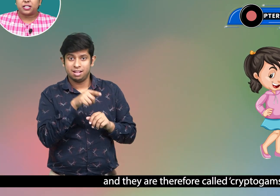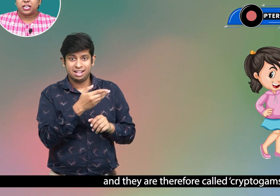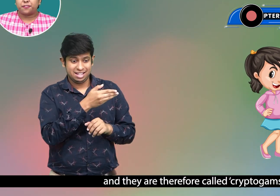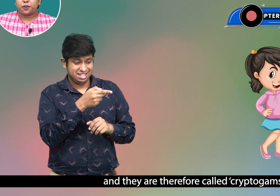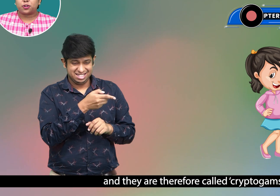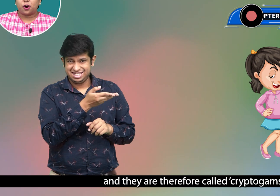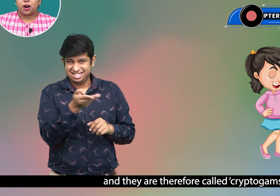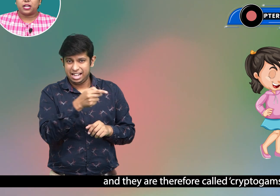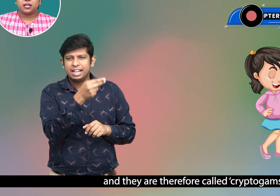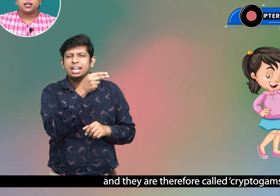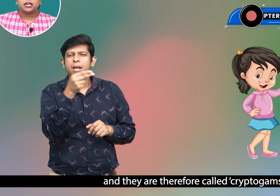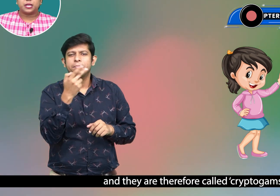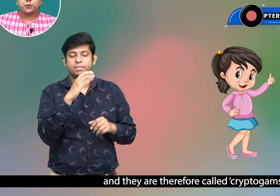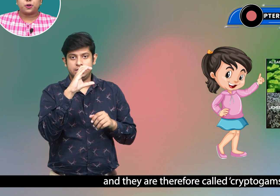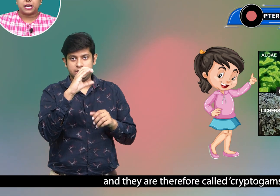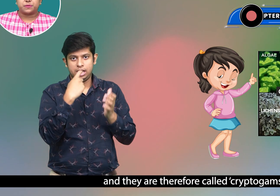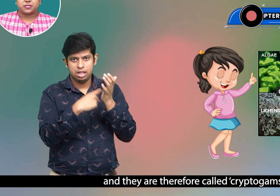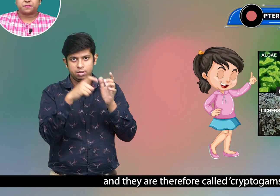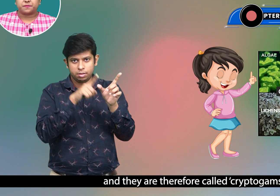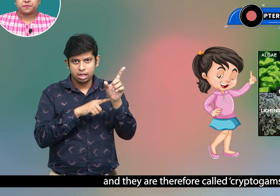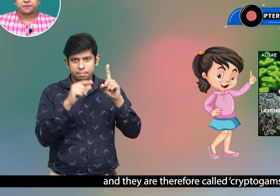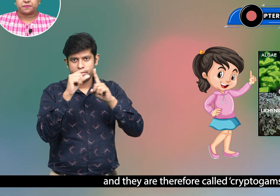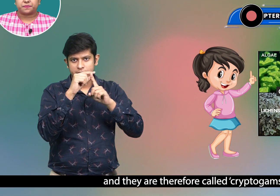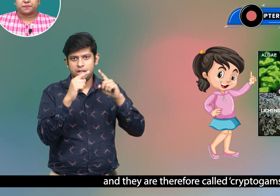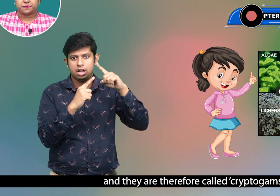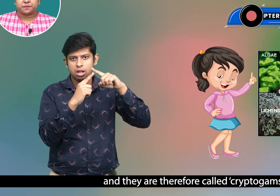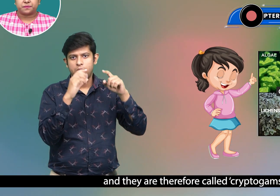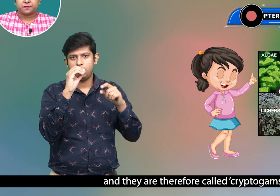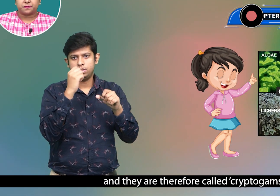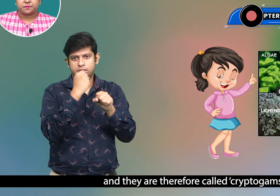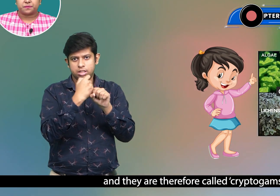and they are therefore called cryptogams,